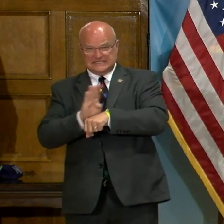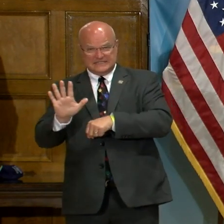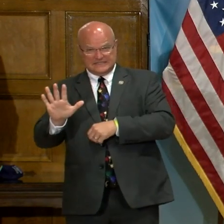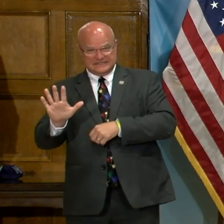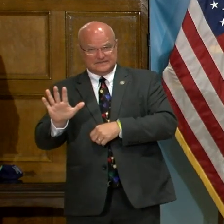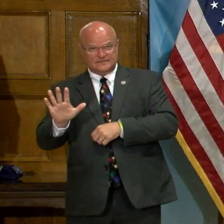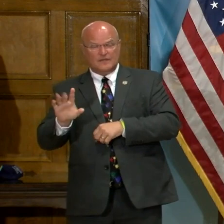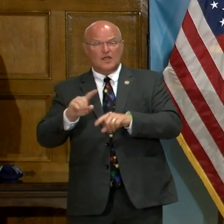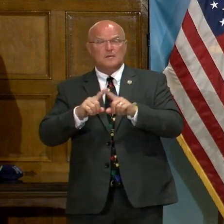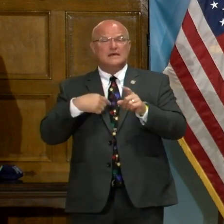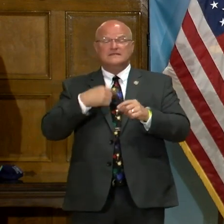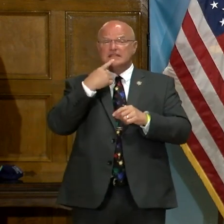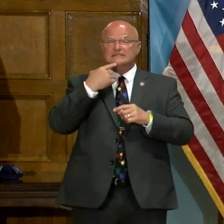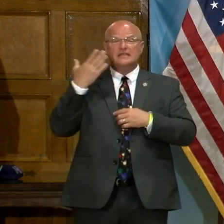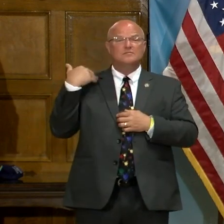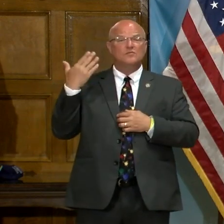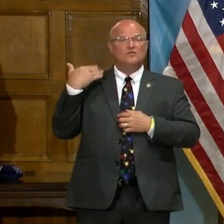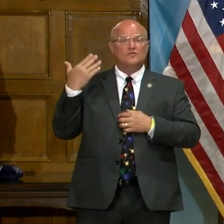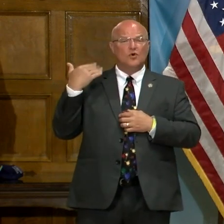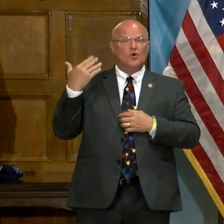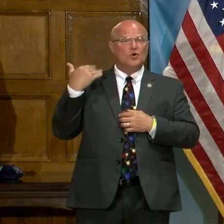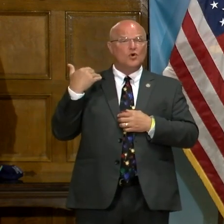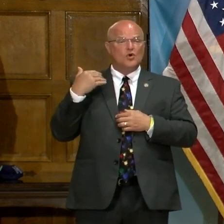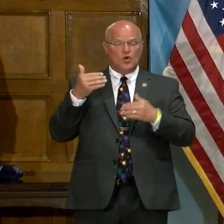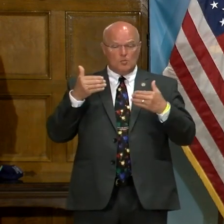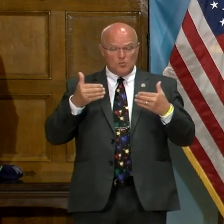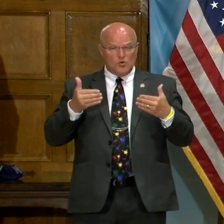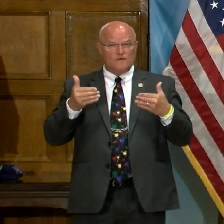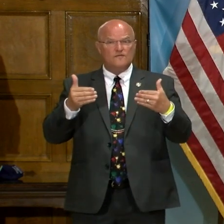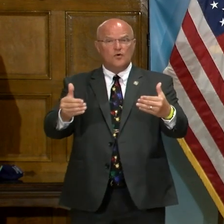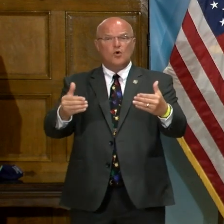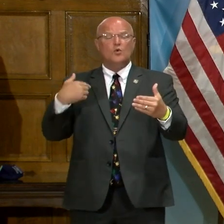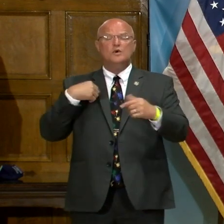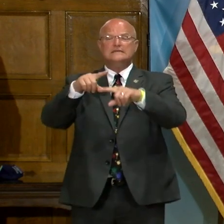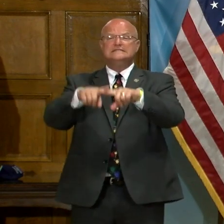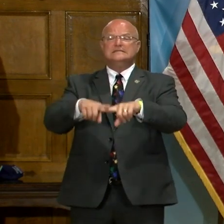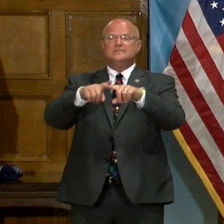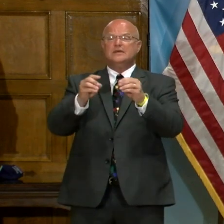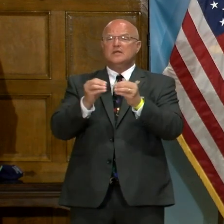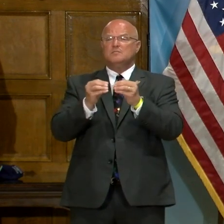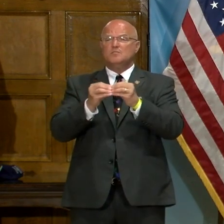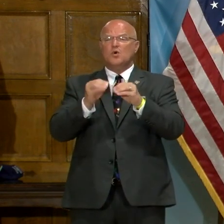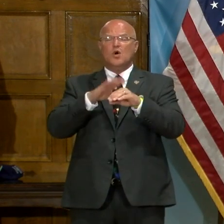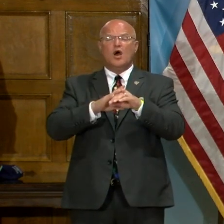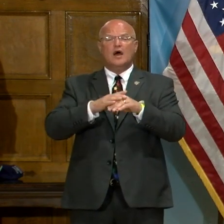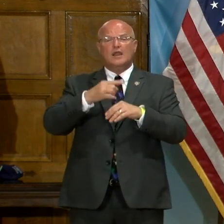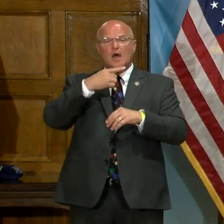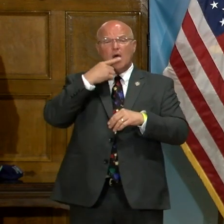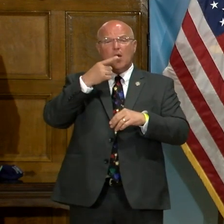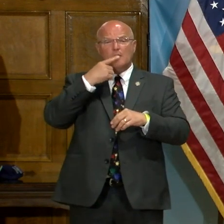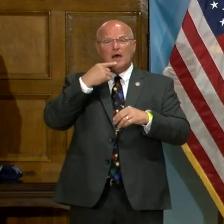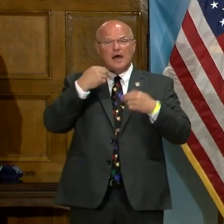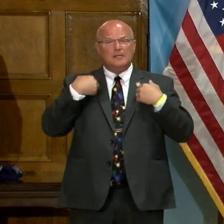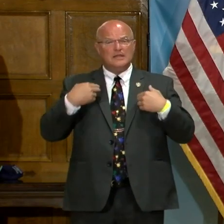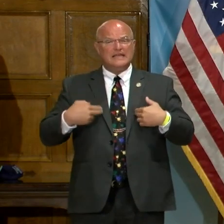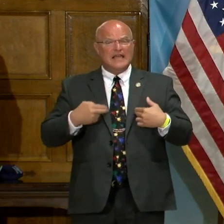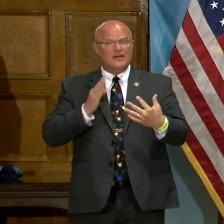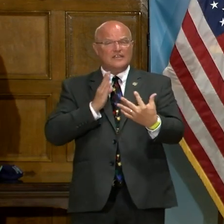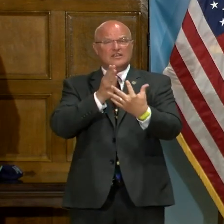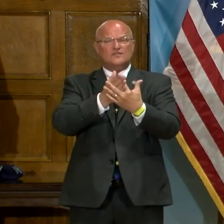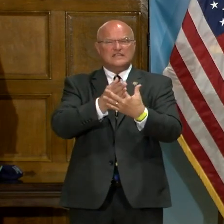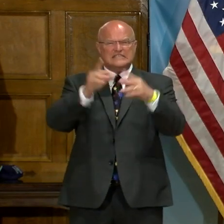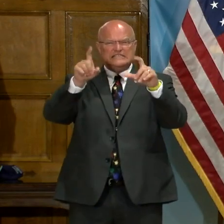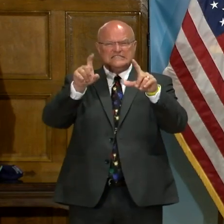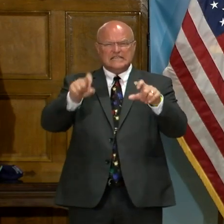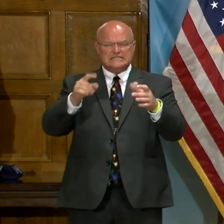businesses. But as I've said before, moving forward, we're going to depend more on public health interventions, testing